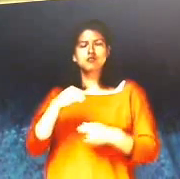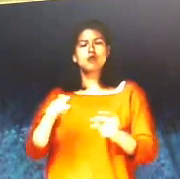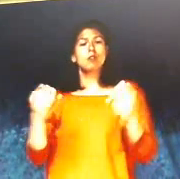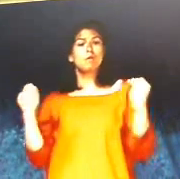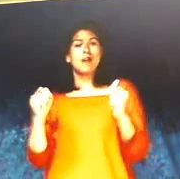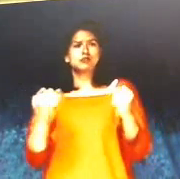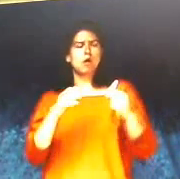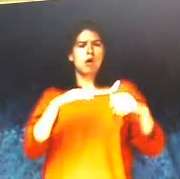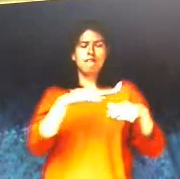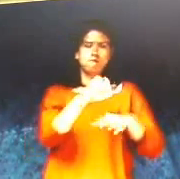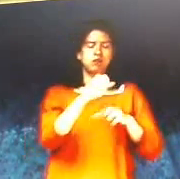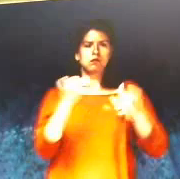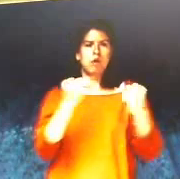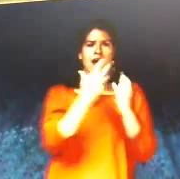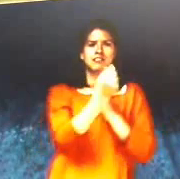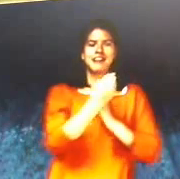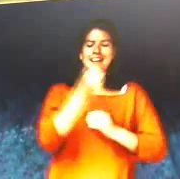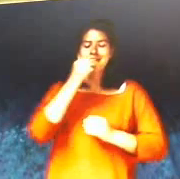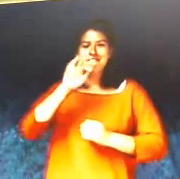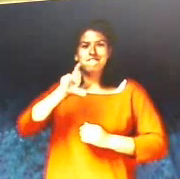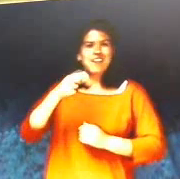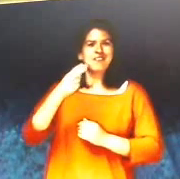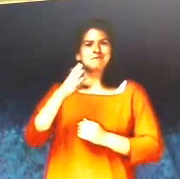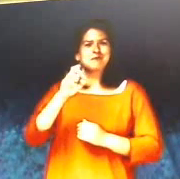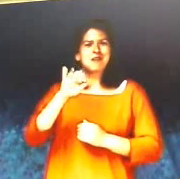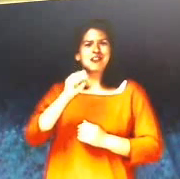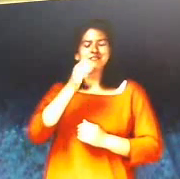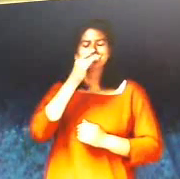And in the winter,